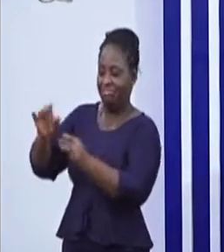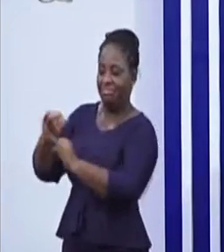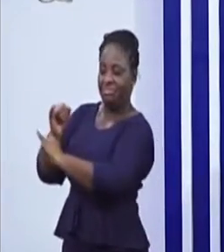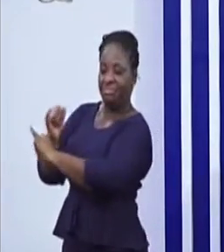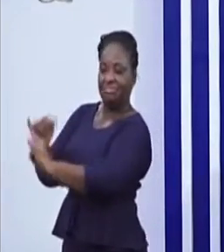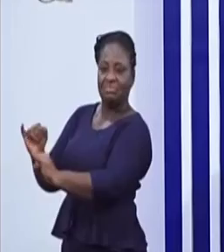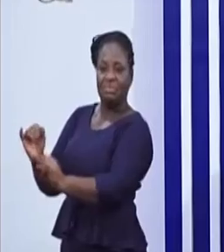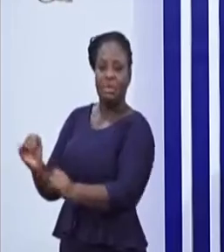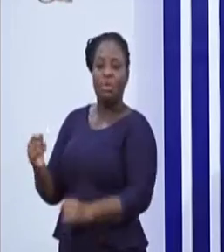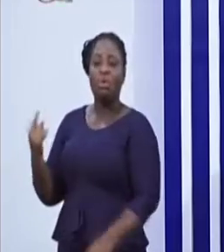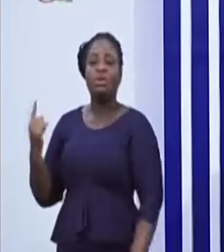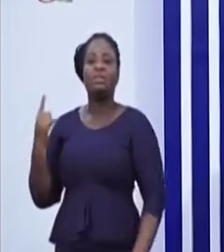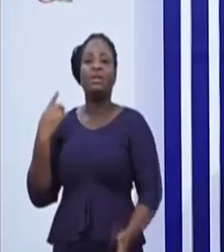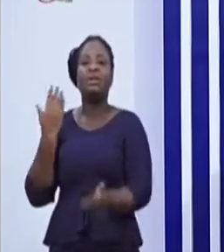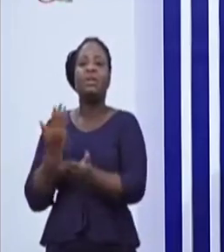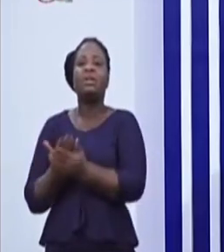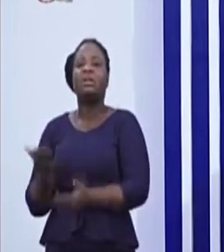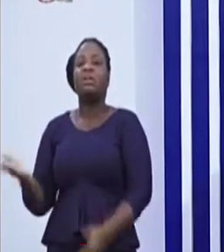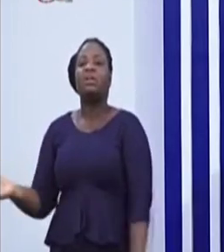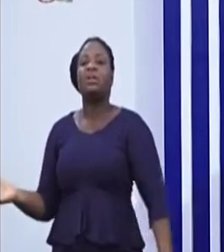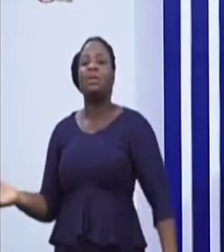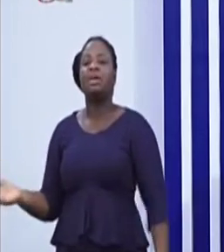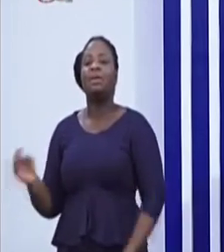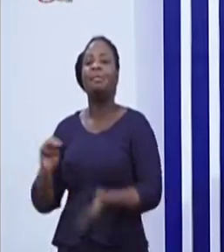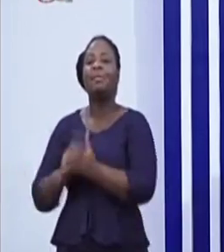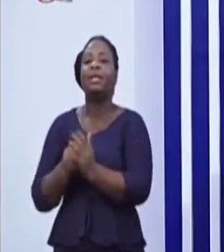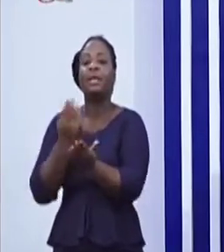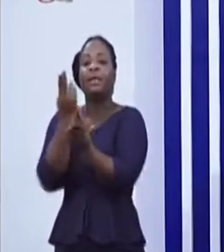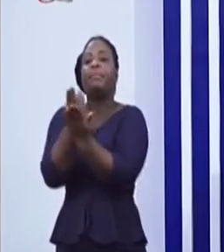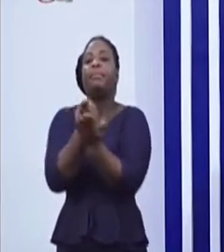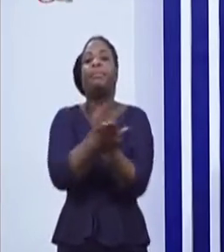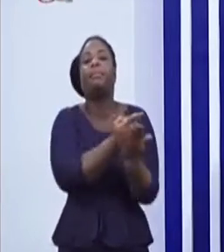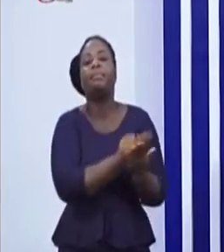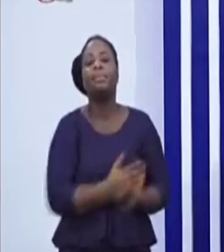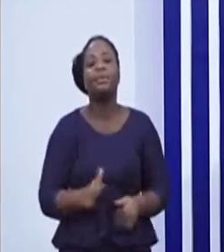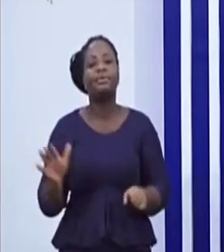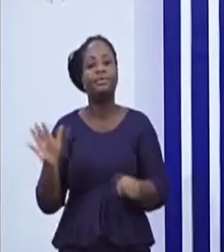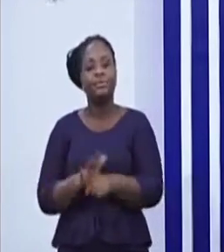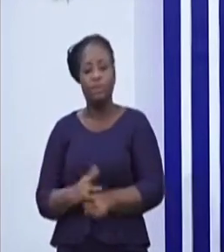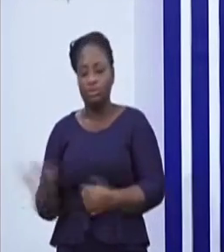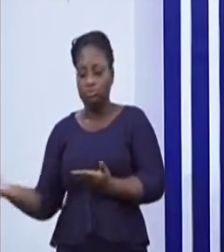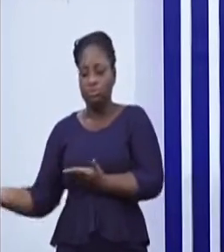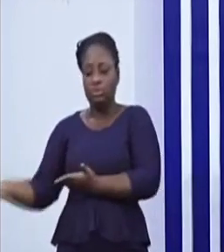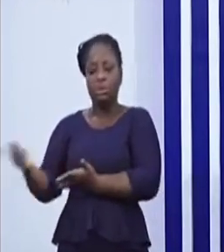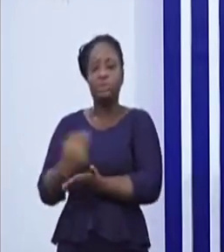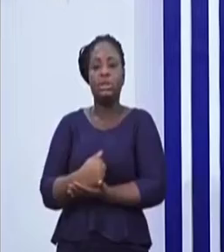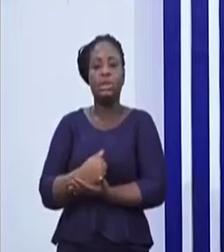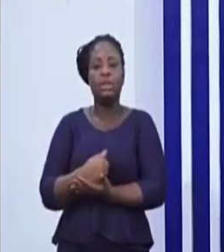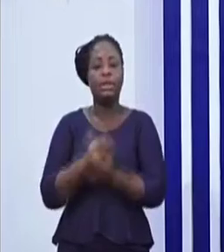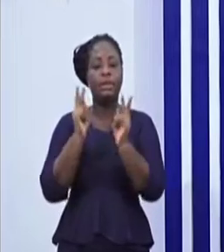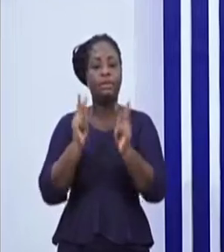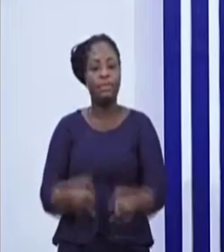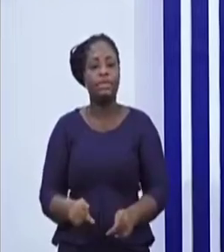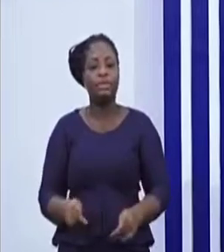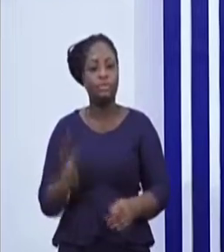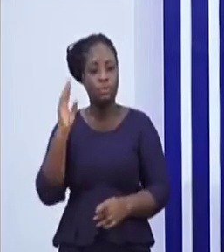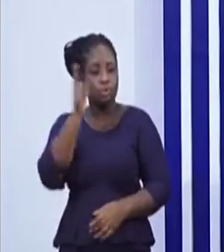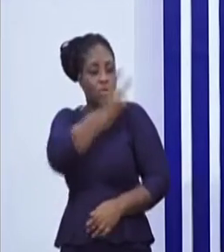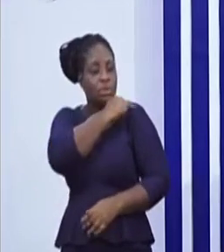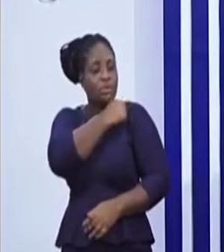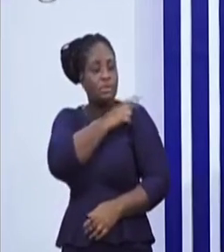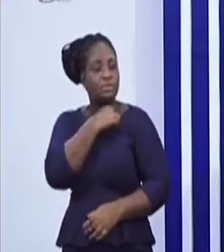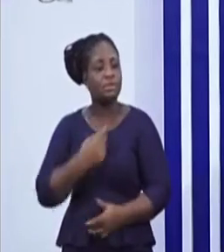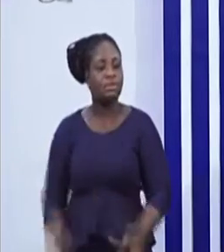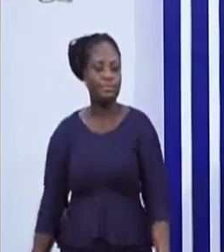center, only to get there to realize that the beds were full. When they were returning the patient to the hospital that called for the